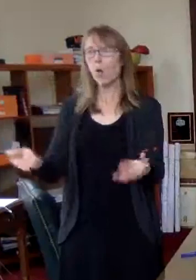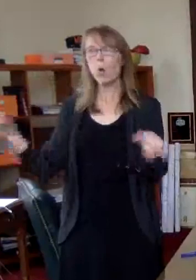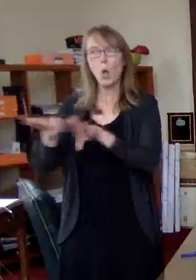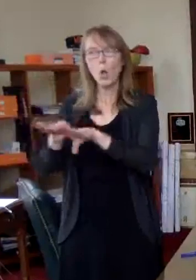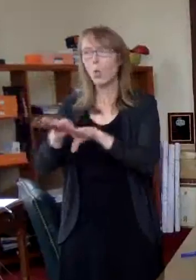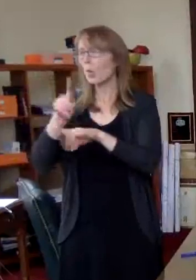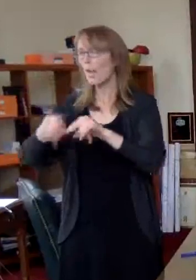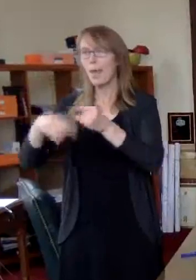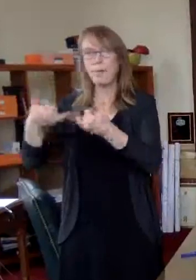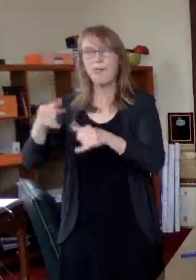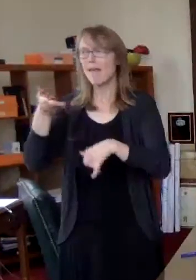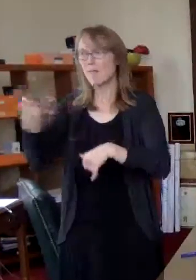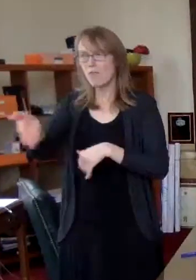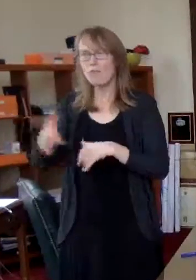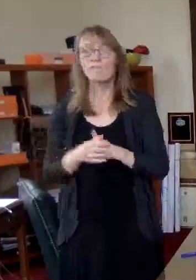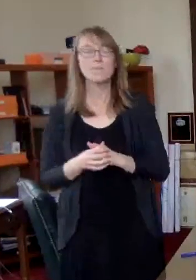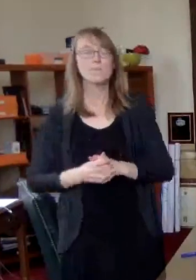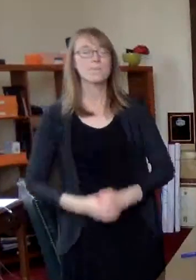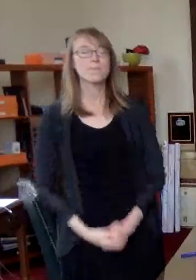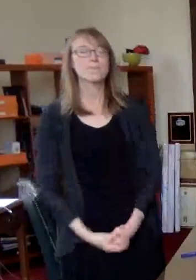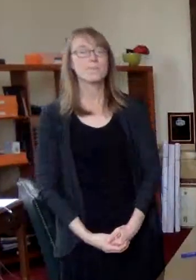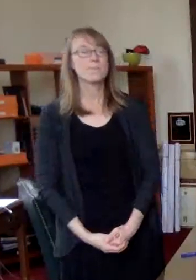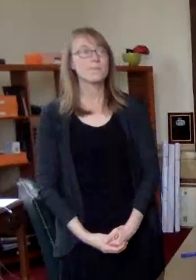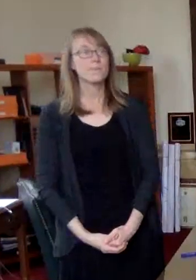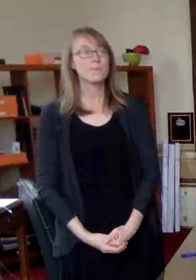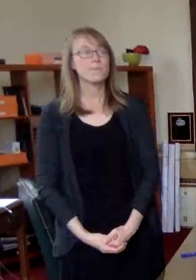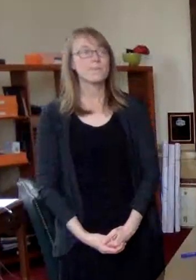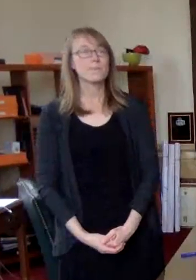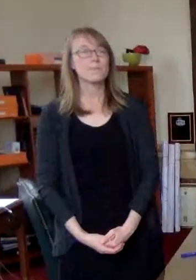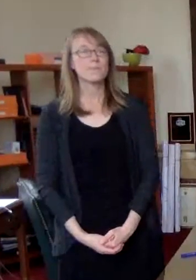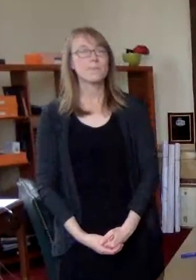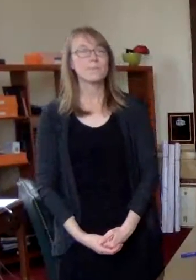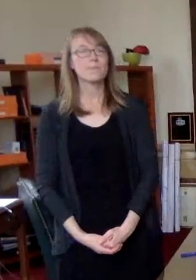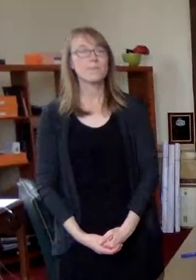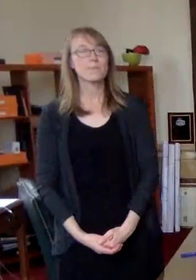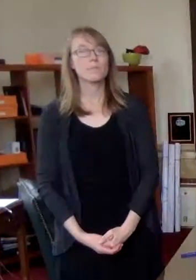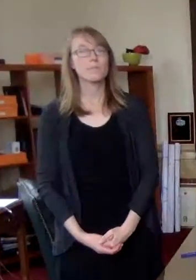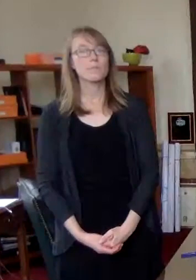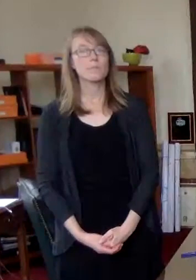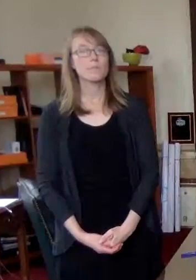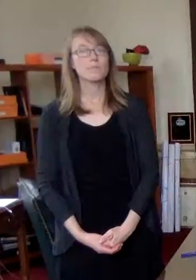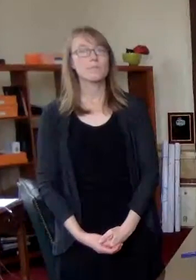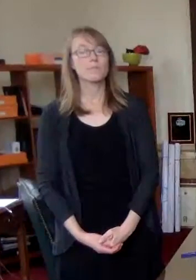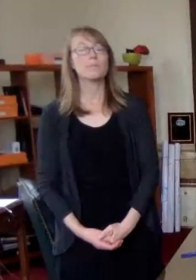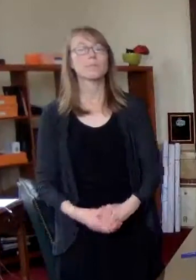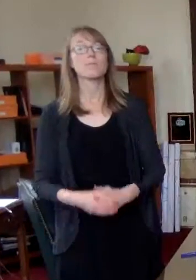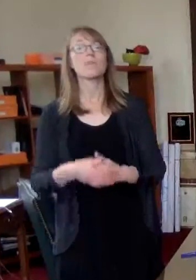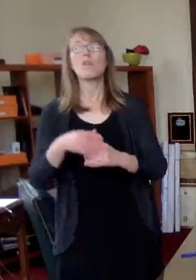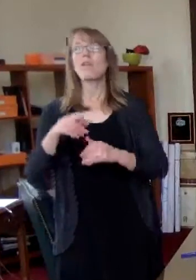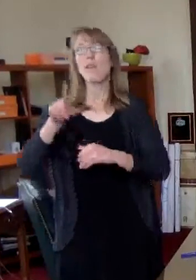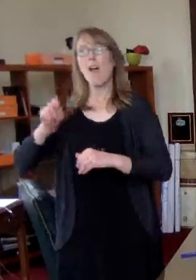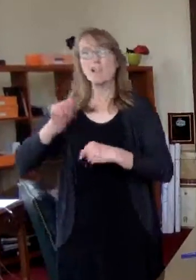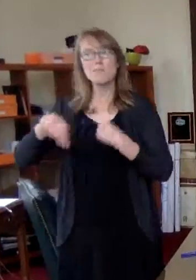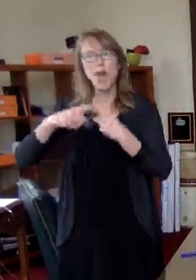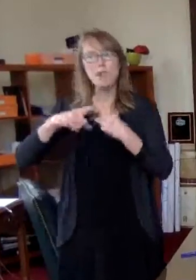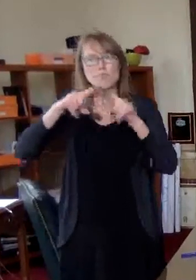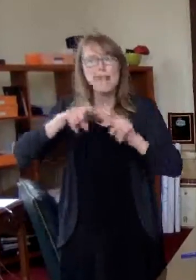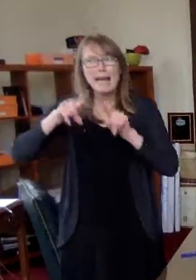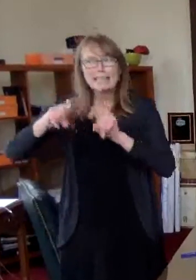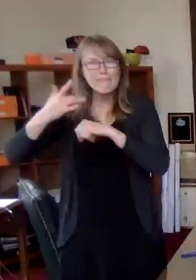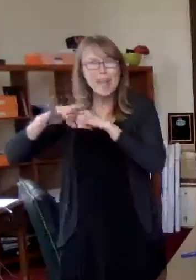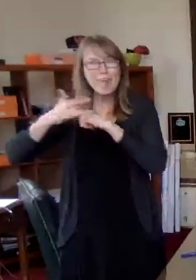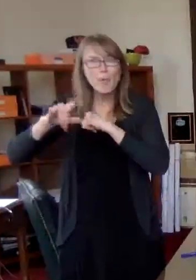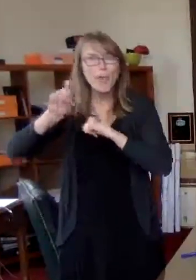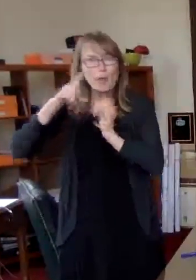capacity in all portions of the city? Yes, we need more tests. Everyone does.